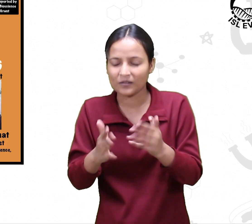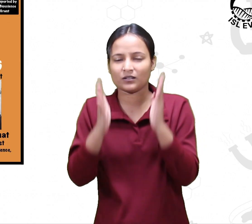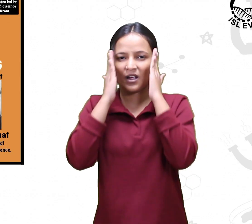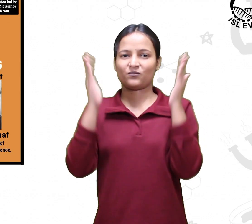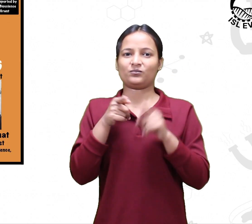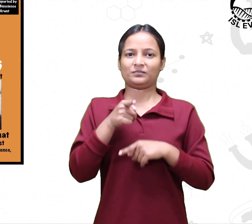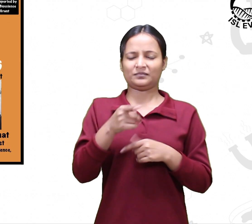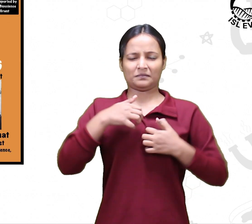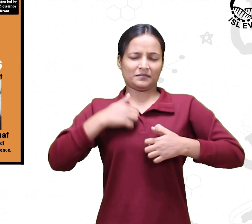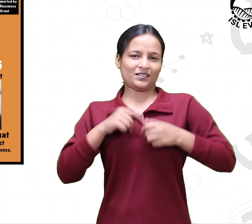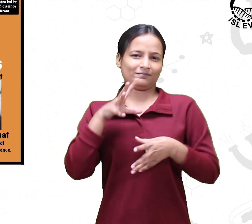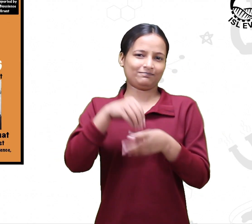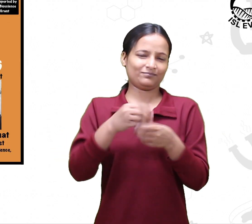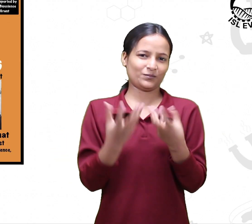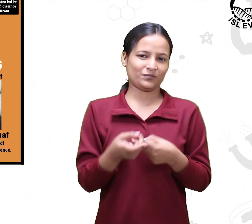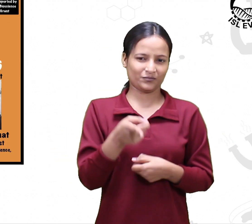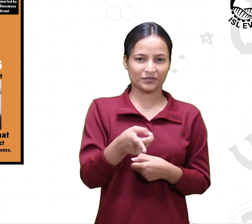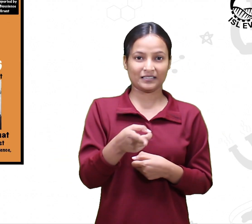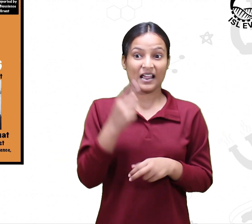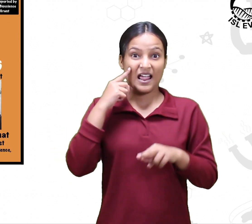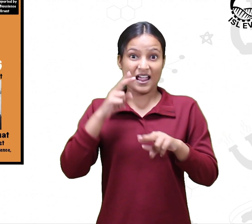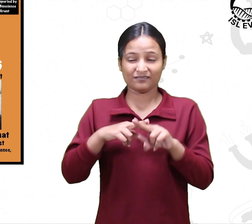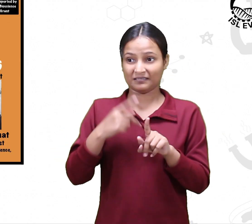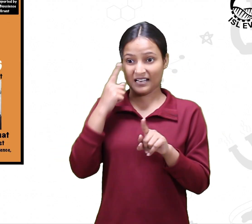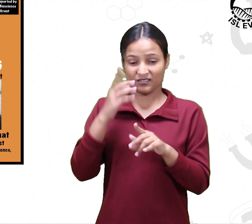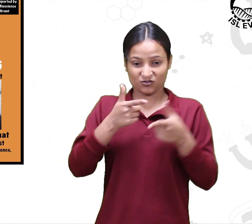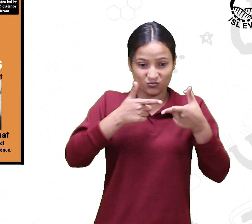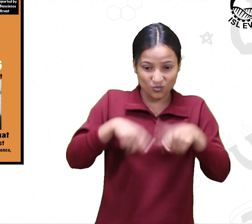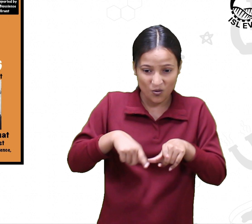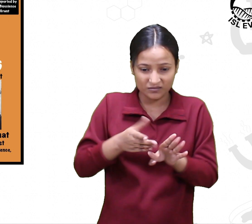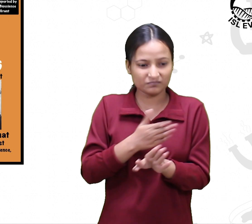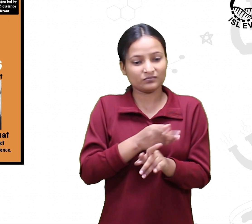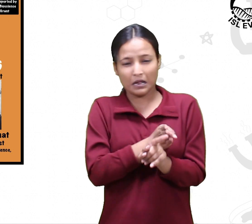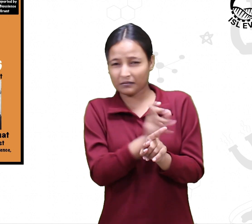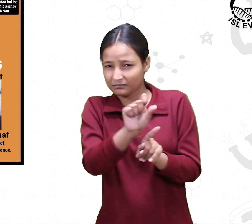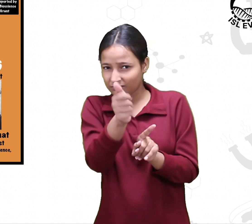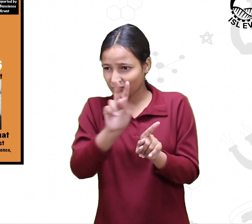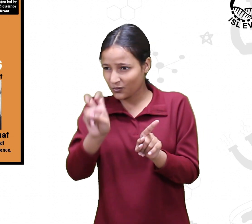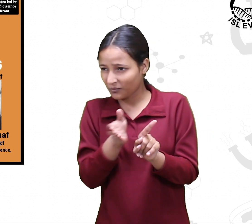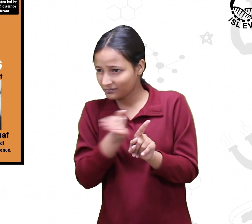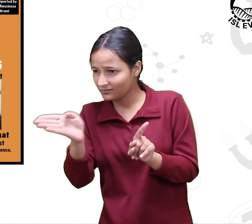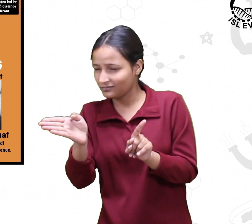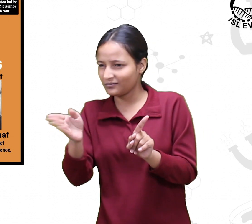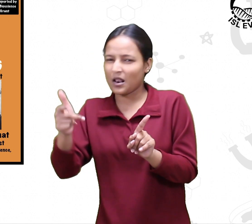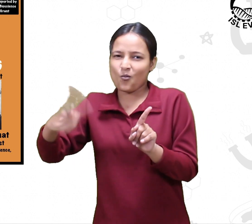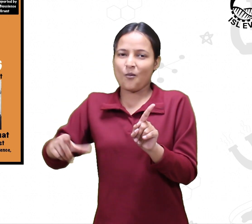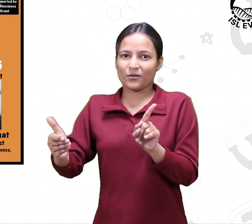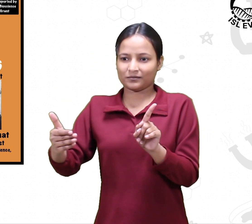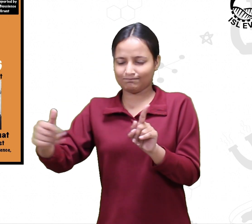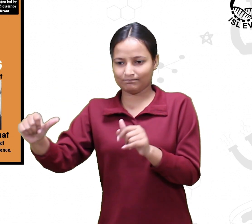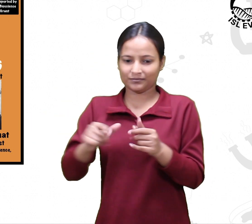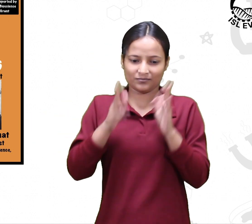more fundamental questions. So I very quickly realized that I have to sacrifice one if I have to pursue the other. I was actually